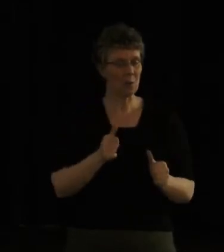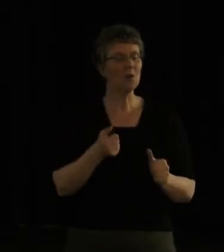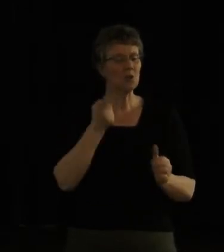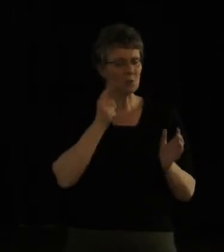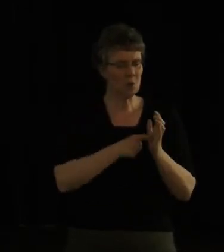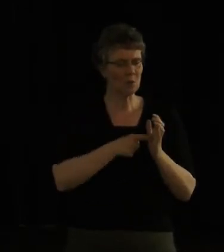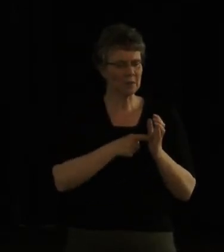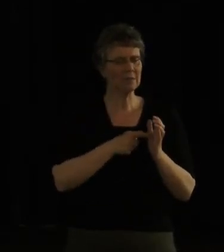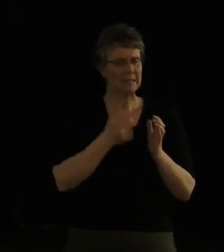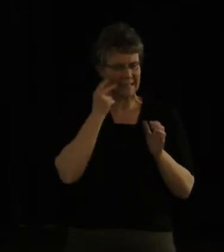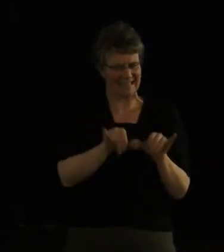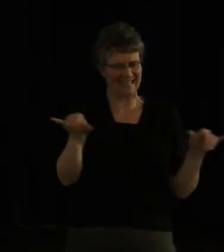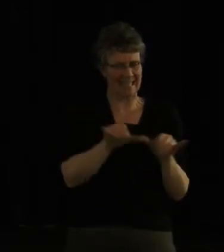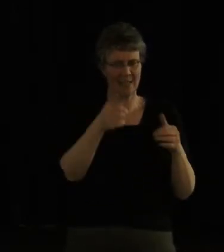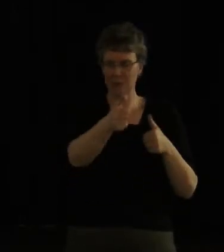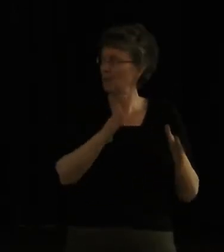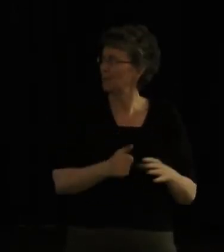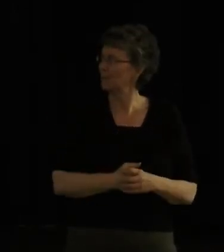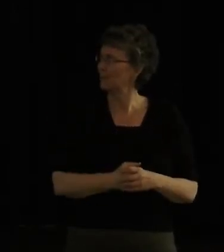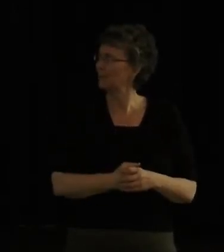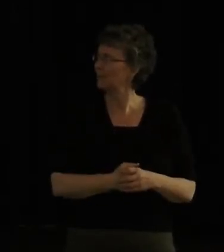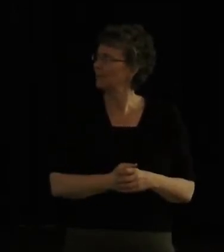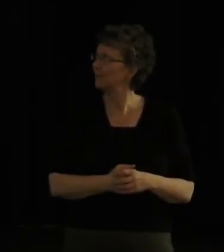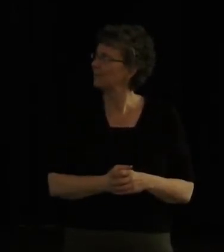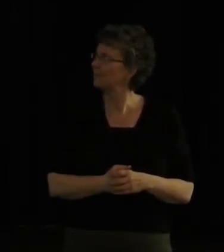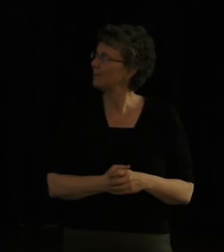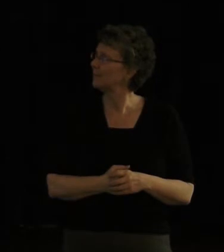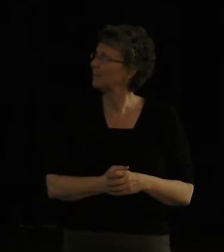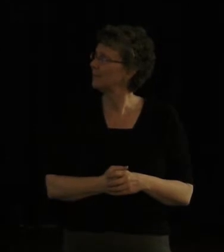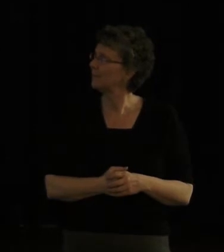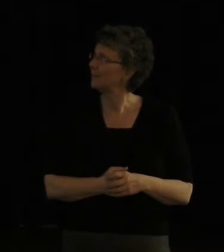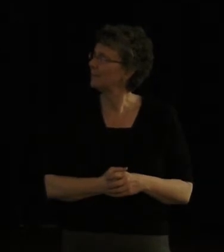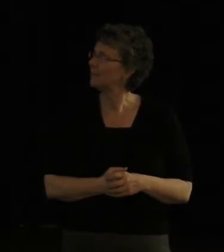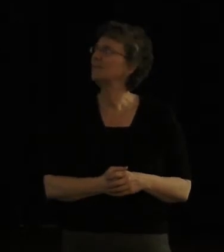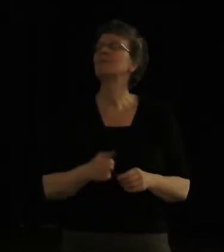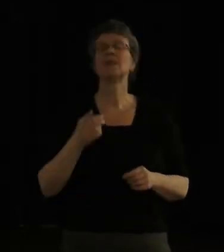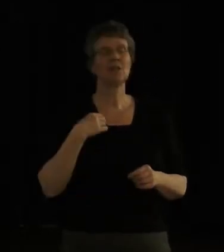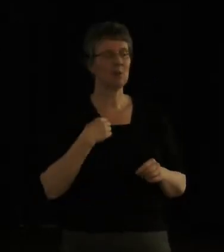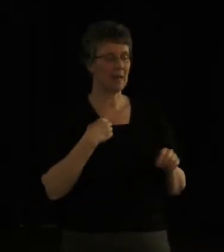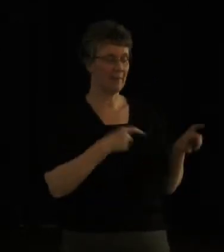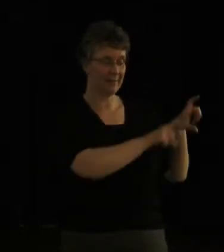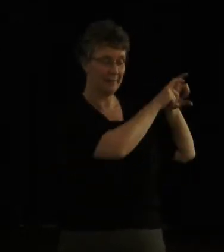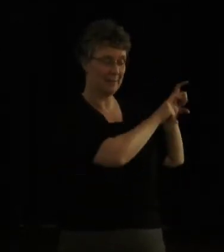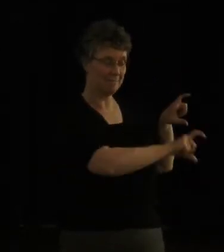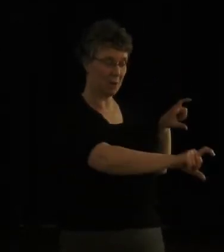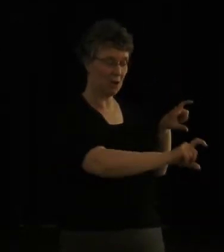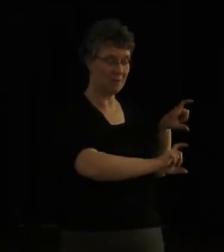the Alberta Building Code. The flip down grab bar on the other side of the toilet stall is one that is, again, over